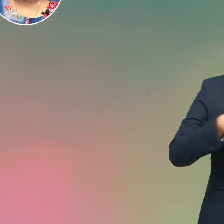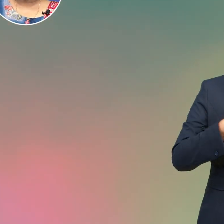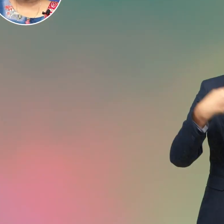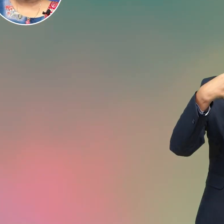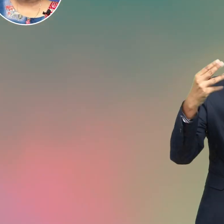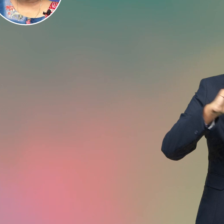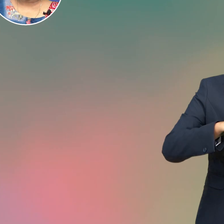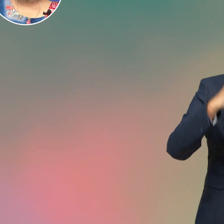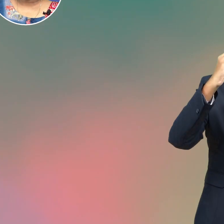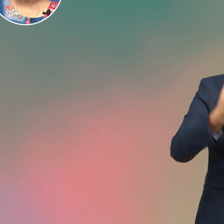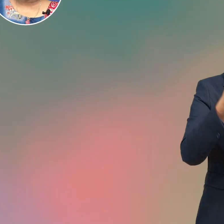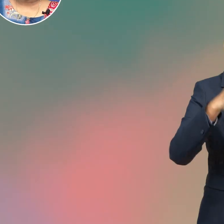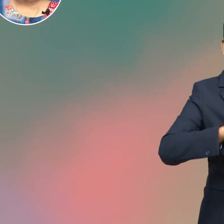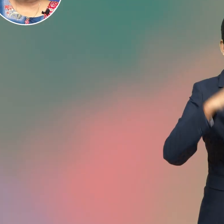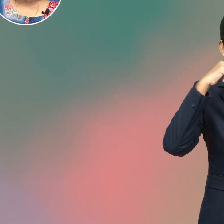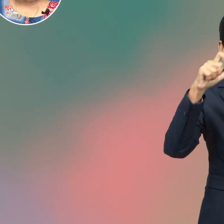I am Maunika.